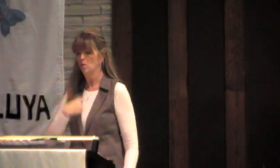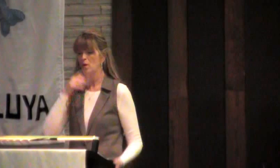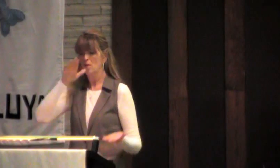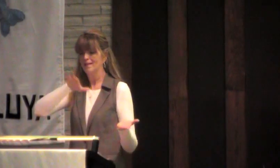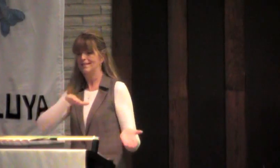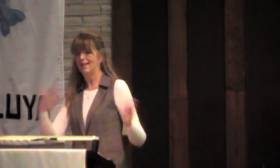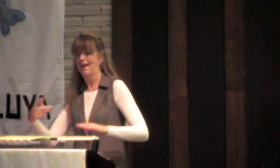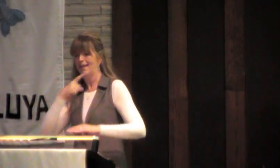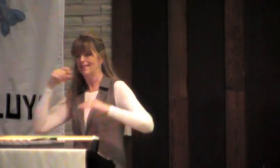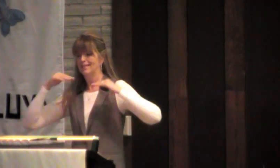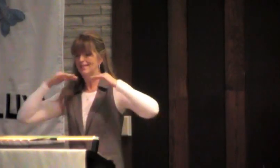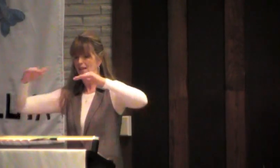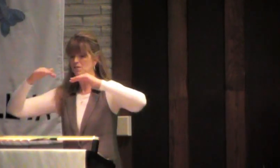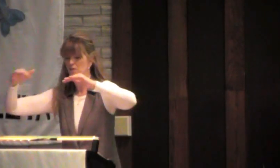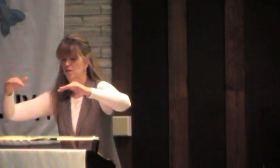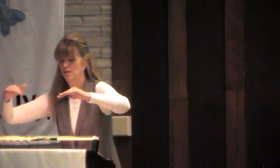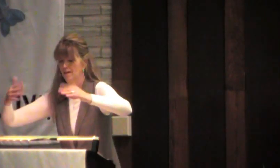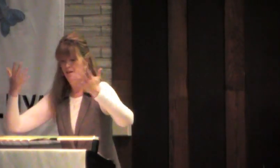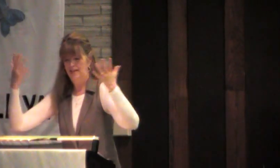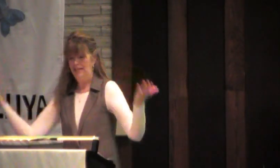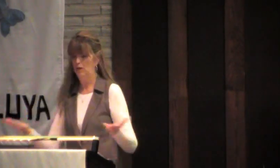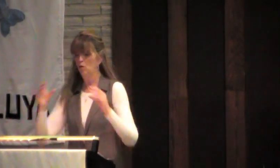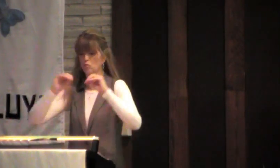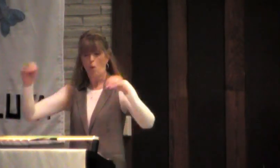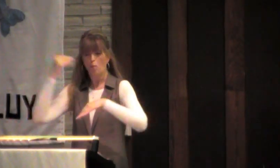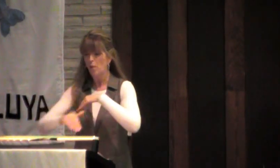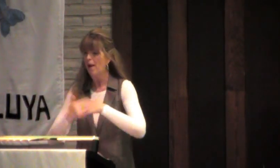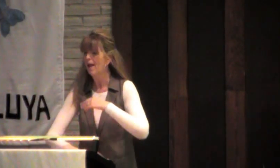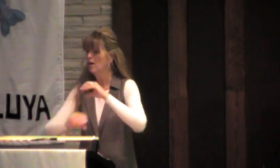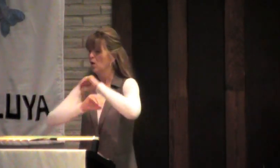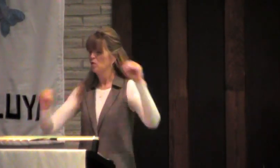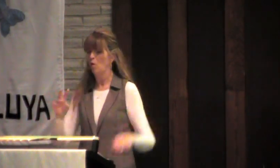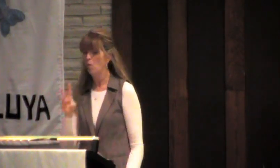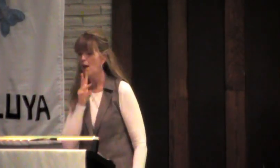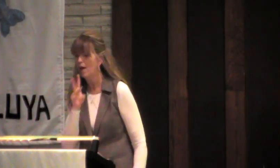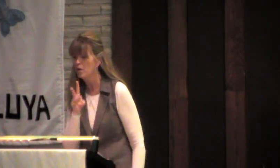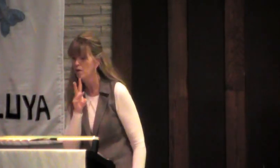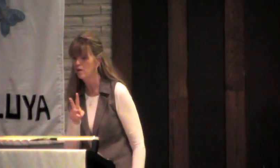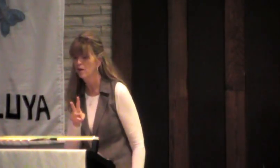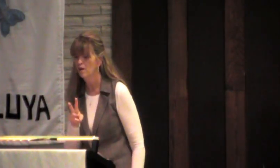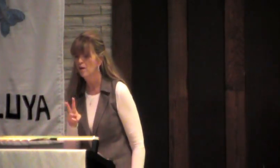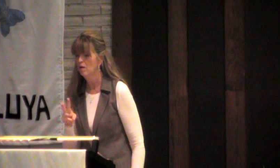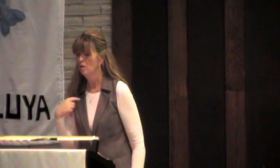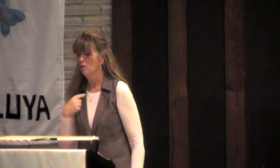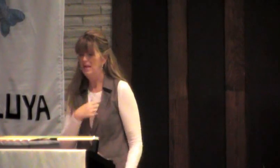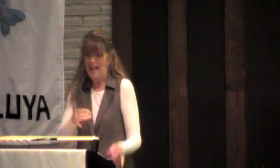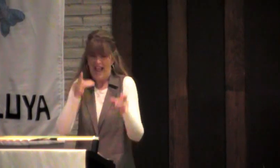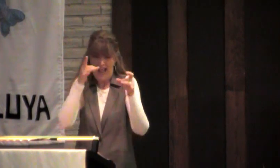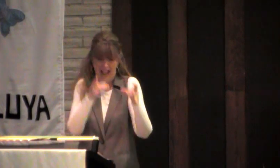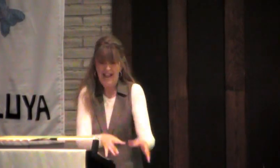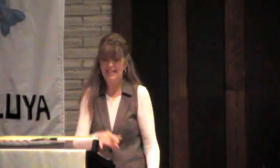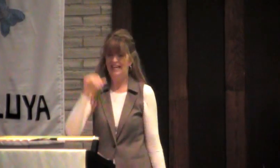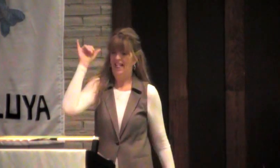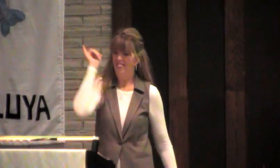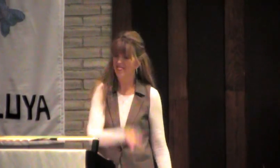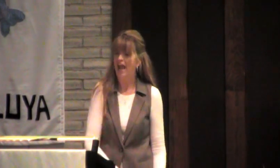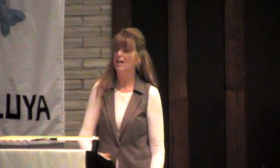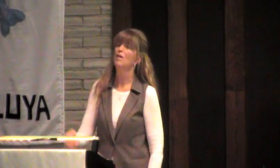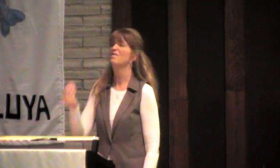to die in the wilderness? There is no bread, there is no water, and we detest this